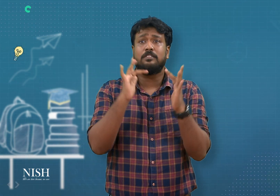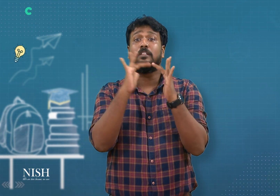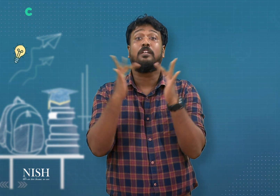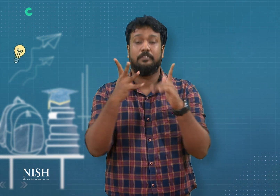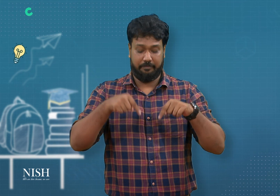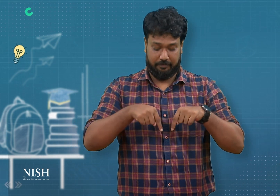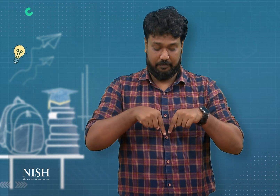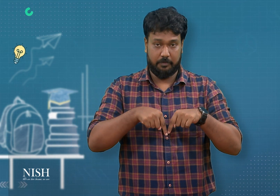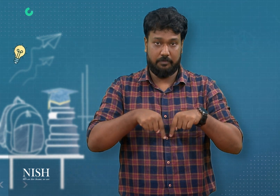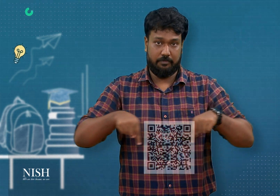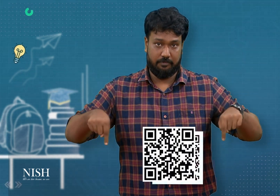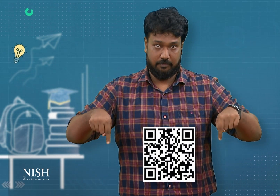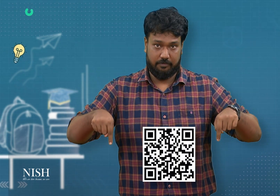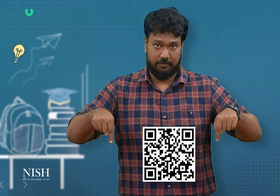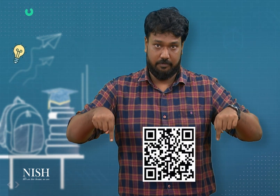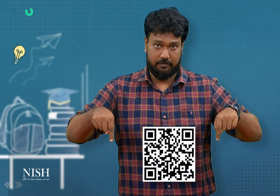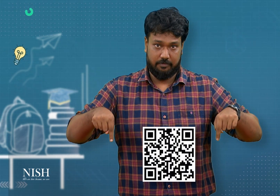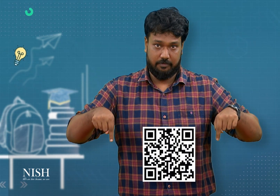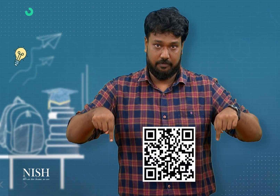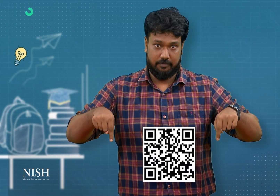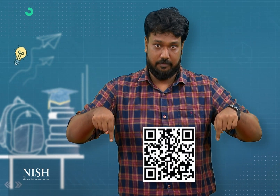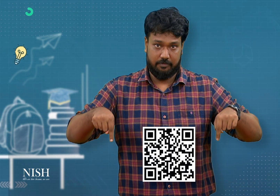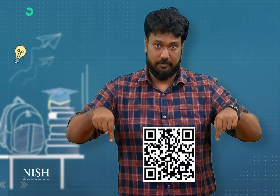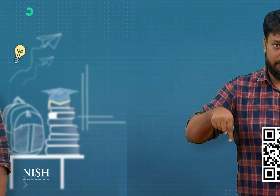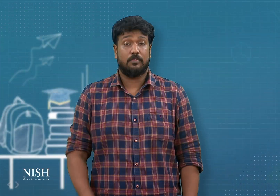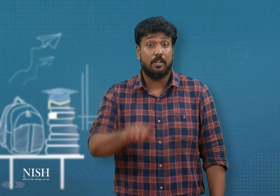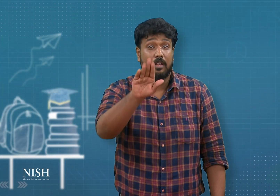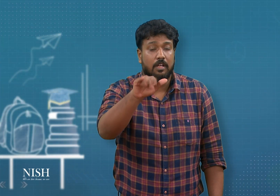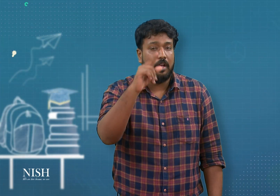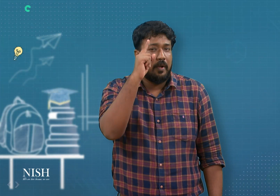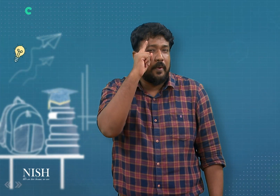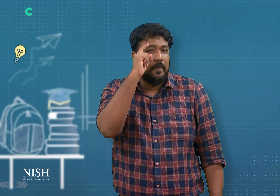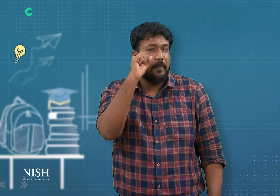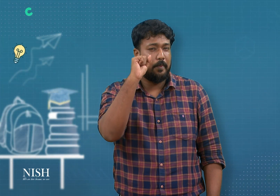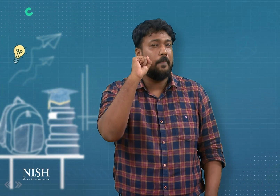Registration link is shown below. Please remember to enter valid mail ID and phone number.